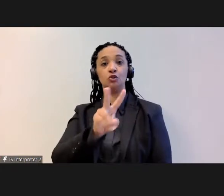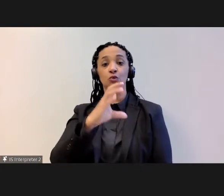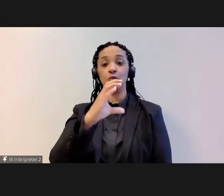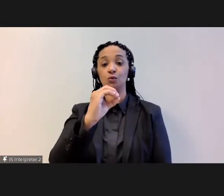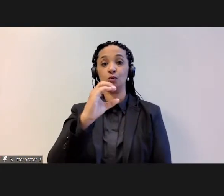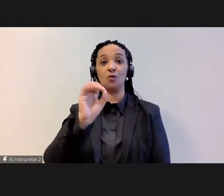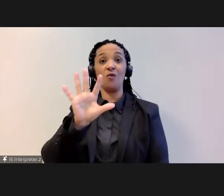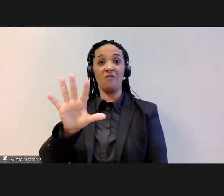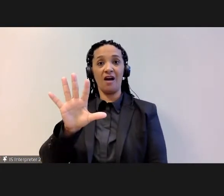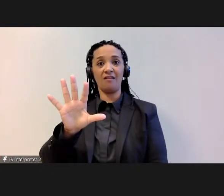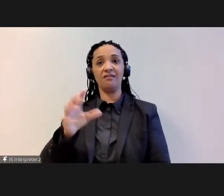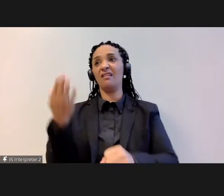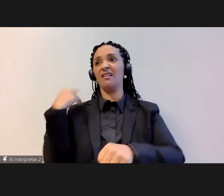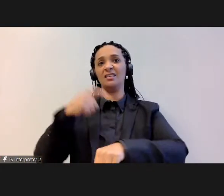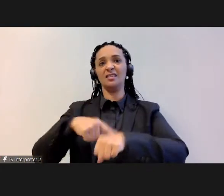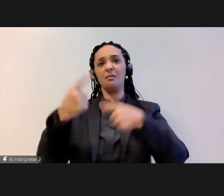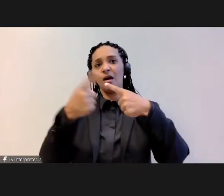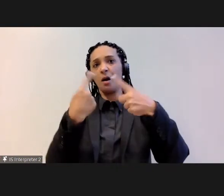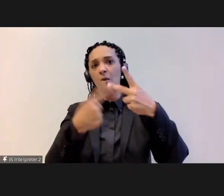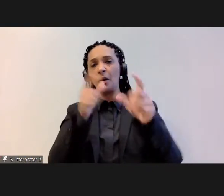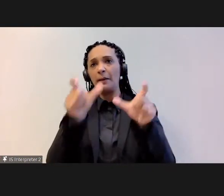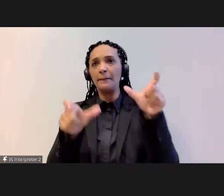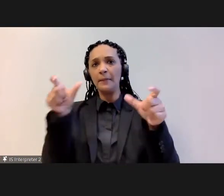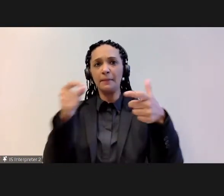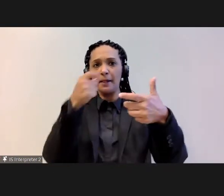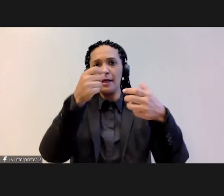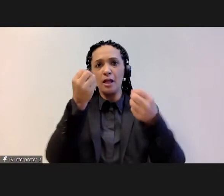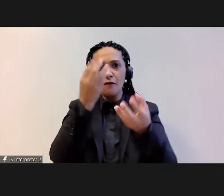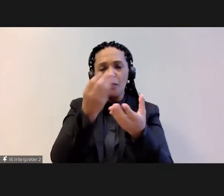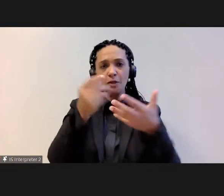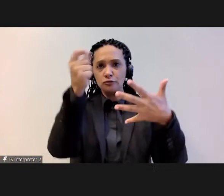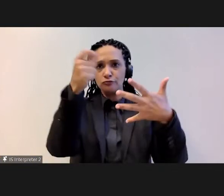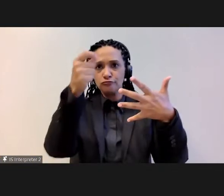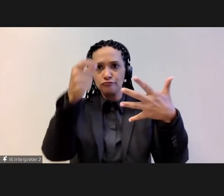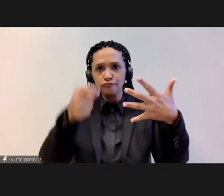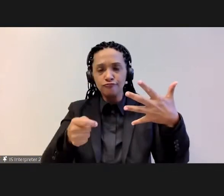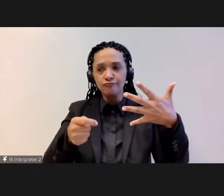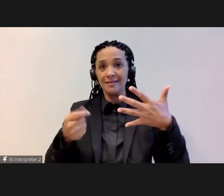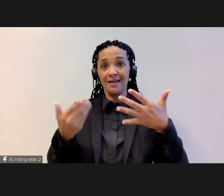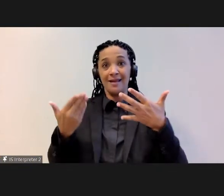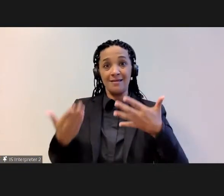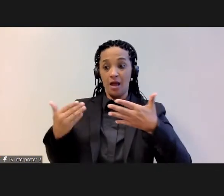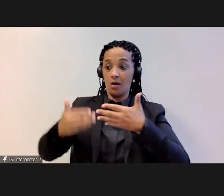ground, and we are preparing a new census for